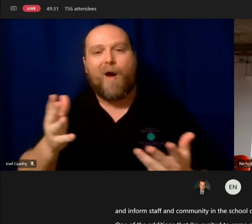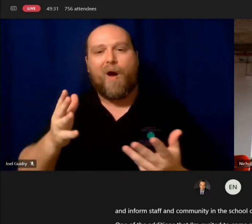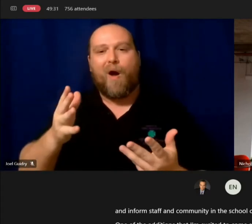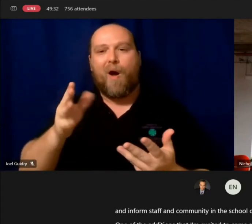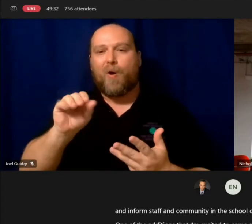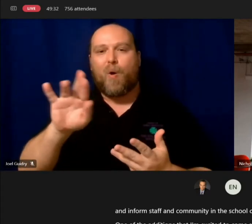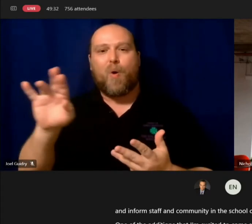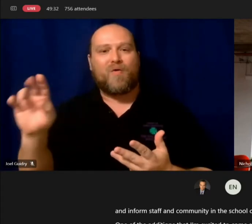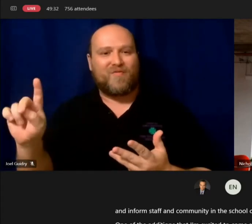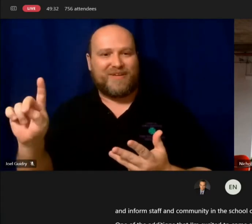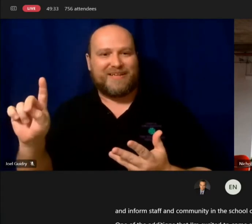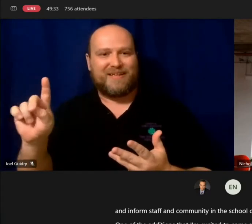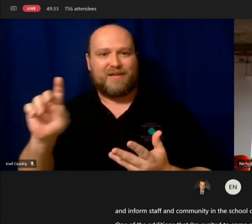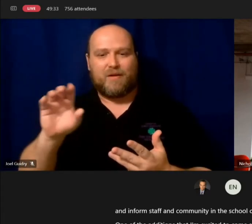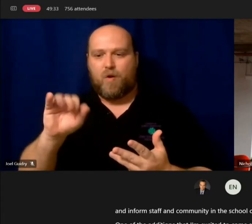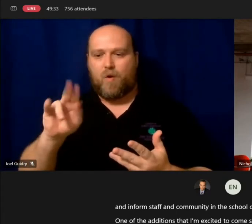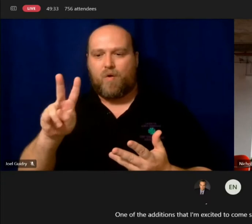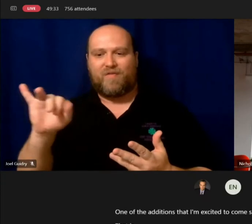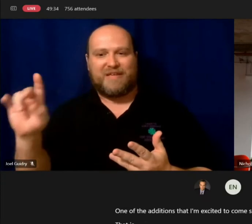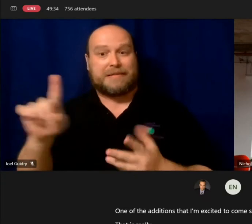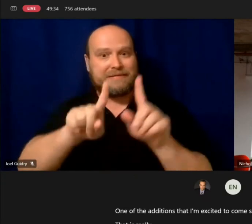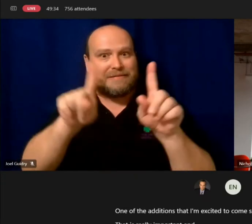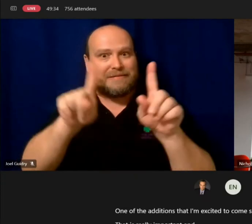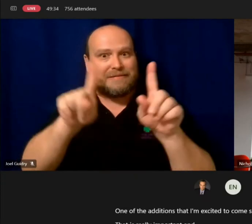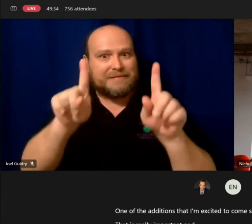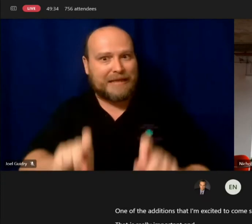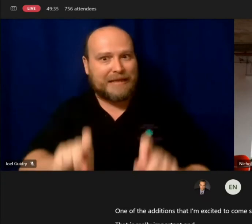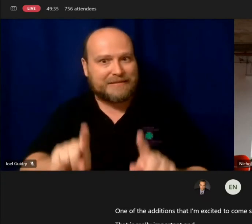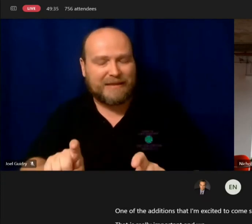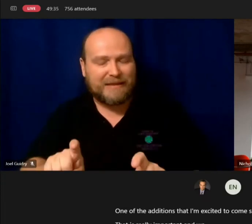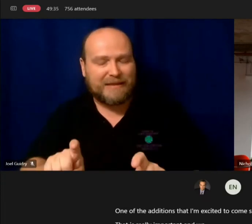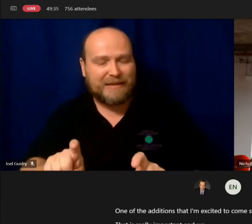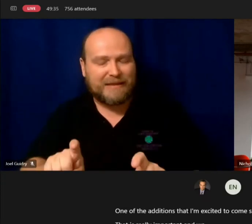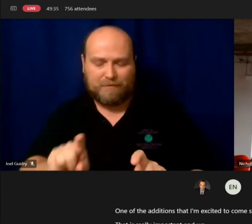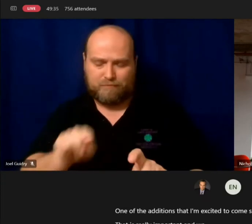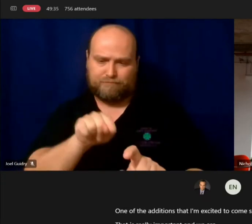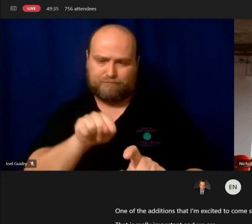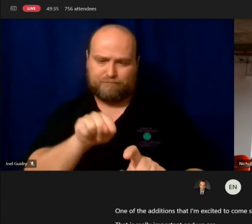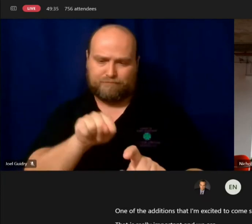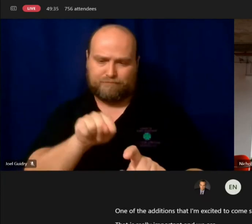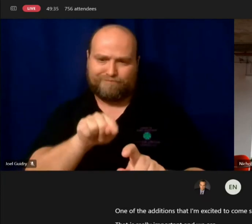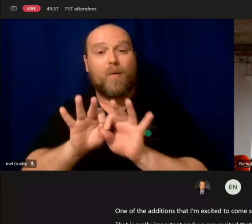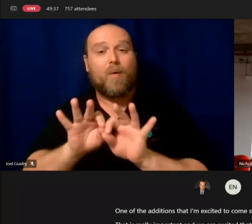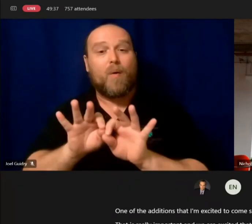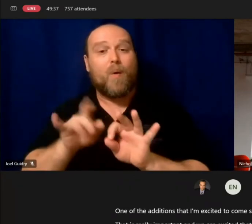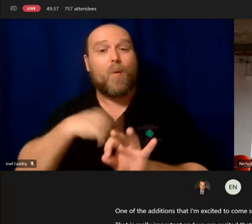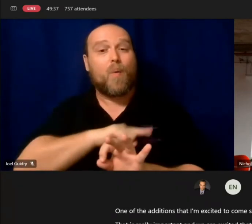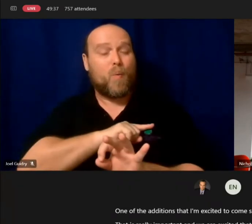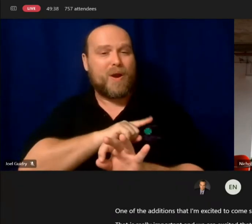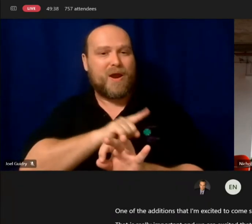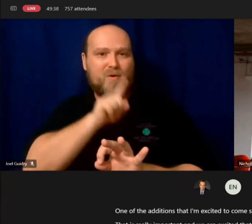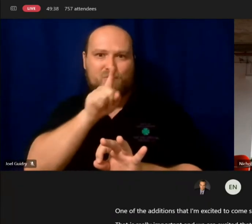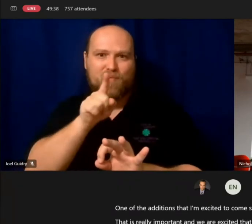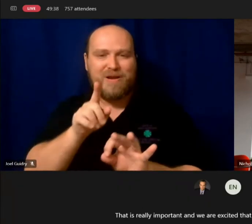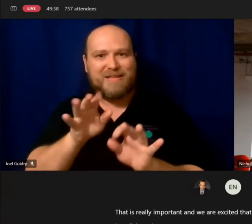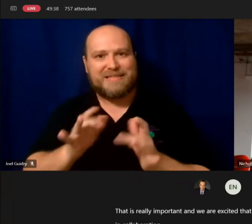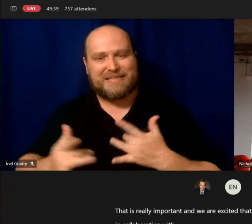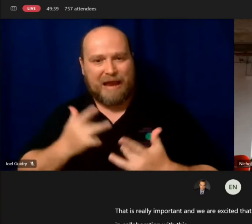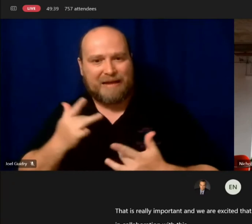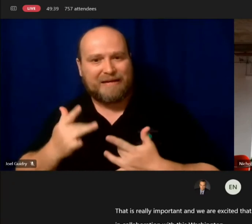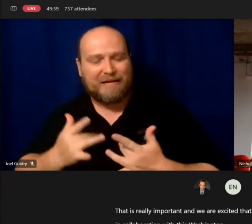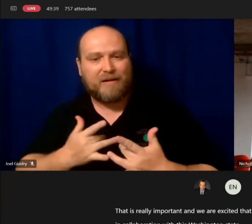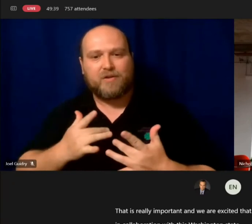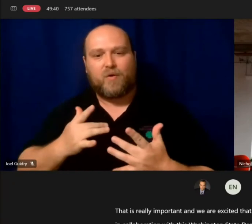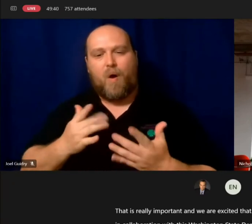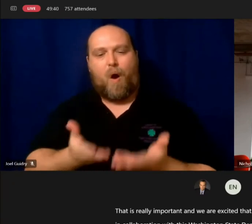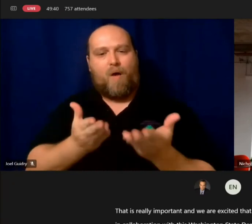really important. And we are excited that we will be offering COVID testing in collaboration with the Washington State Department of Health and